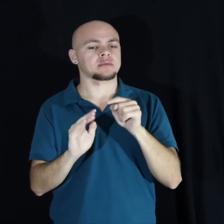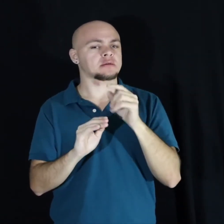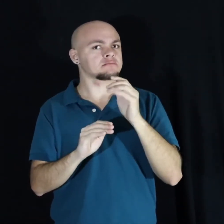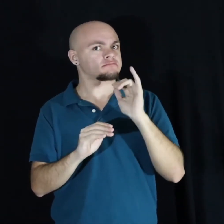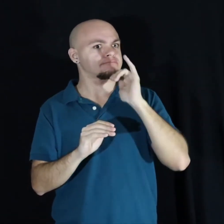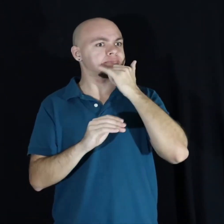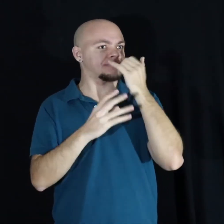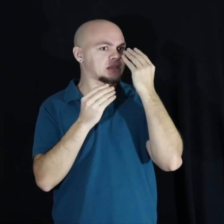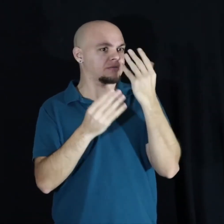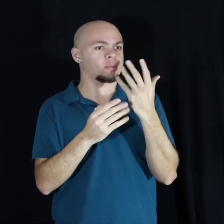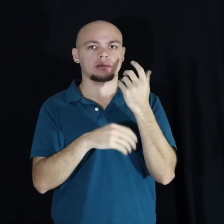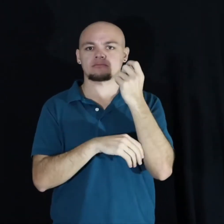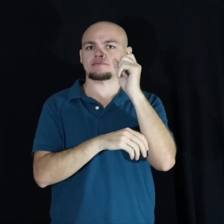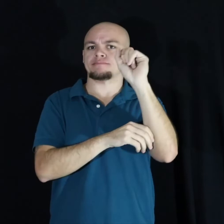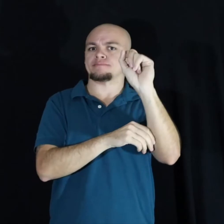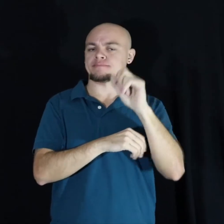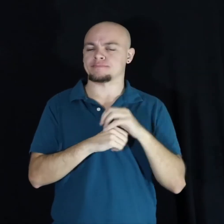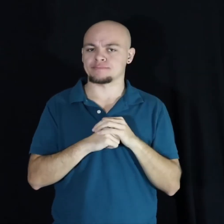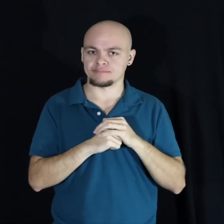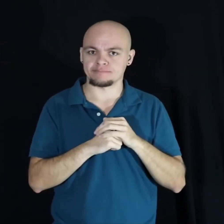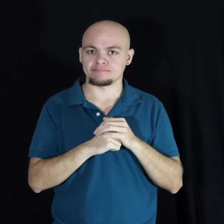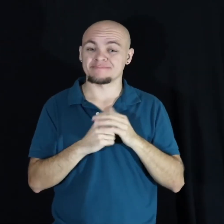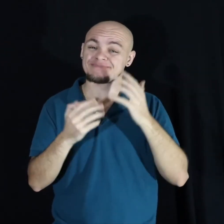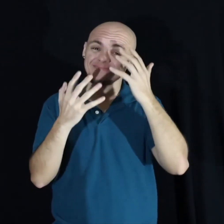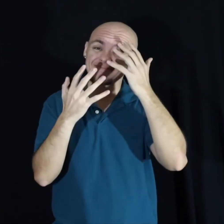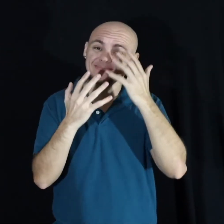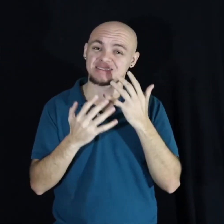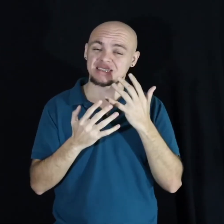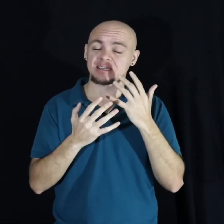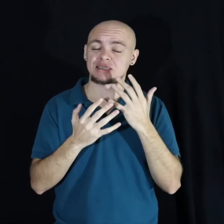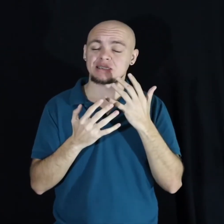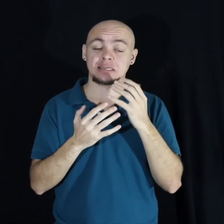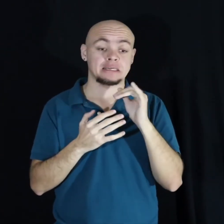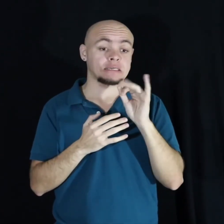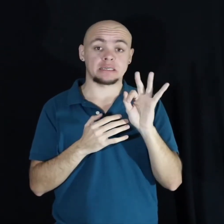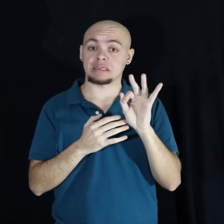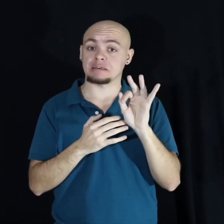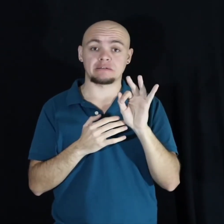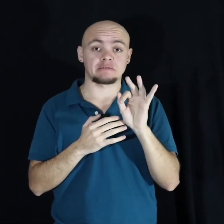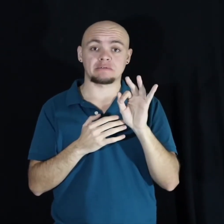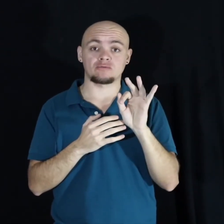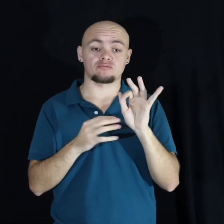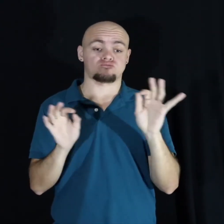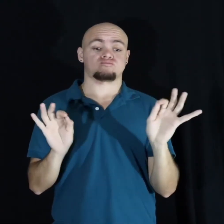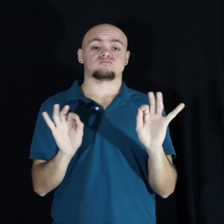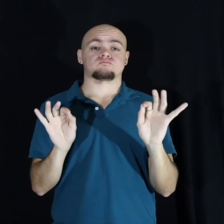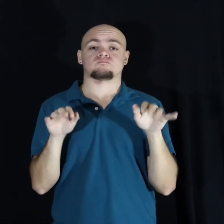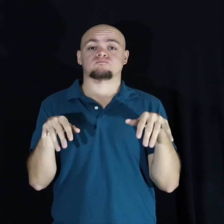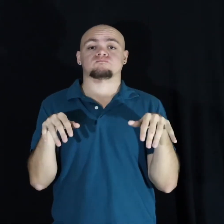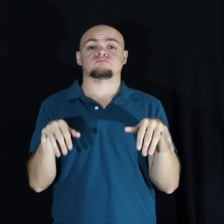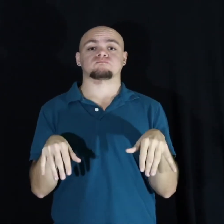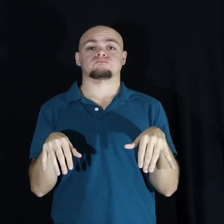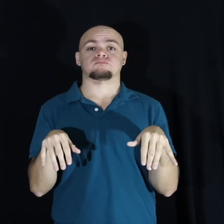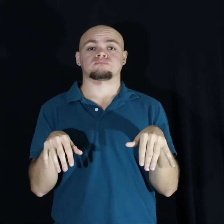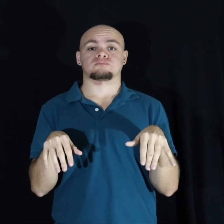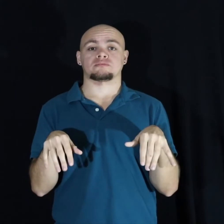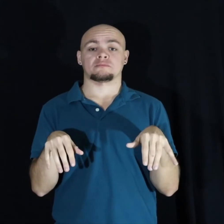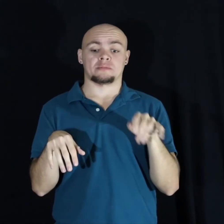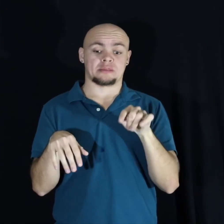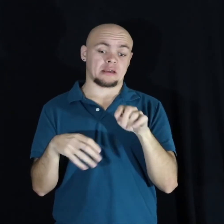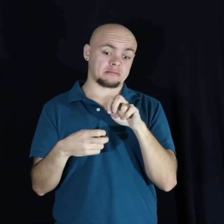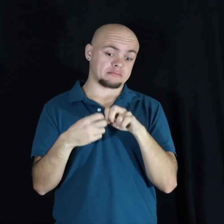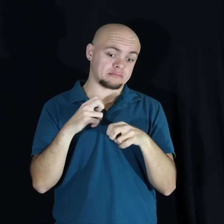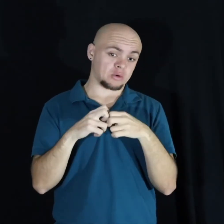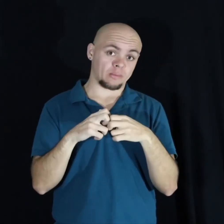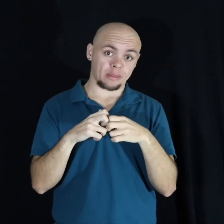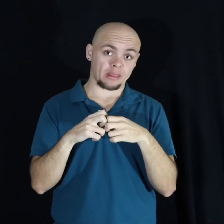disinformation. Because it's very sad to say that if we don't do anything about the problem of